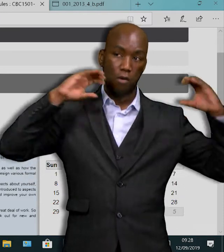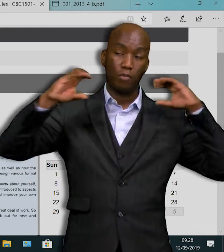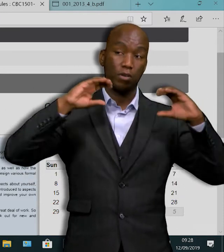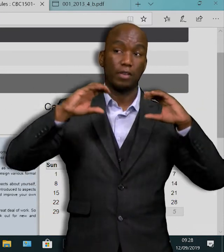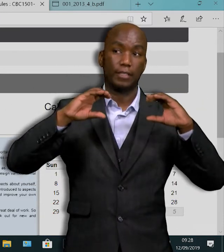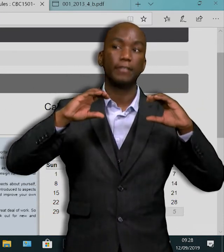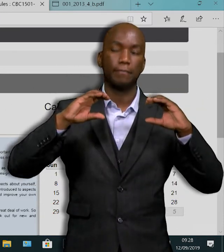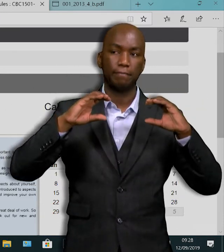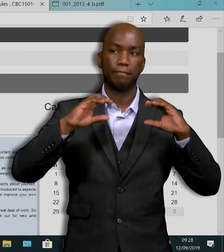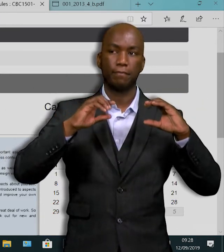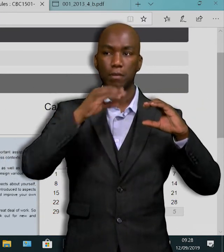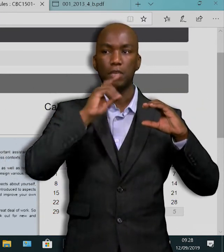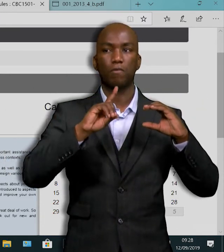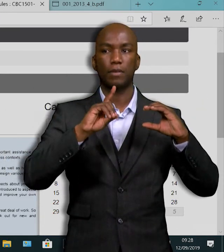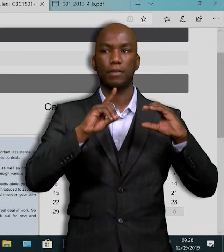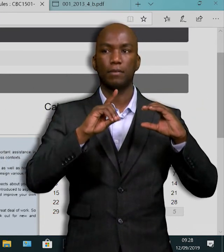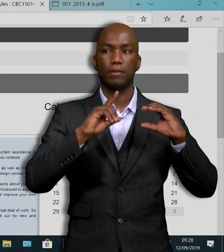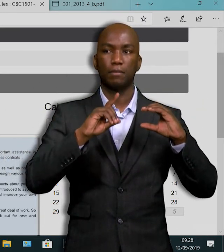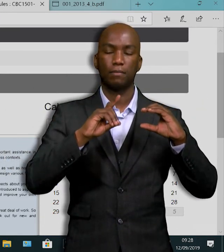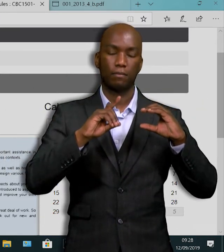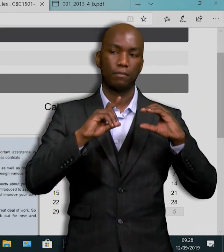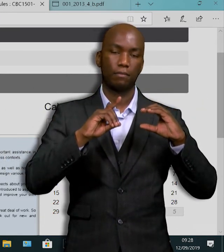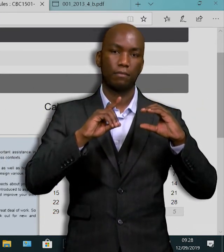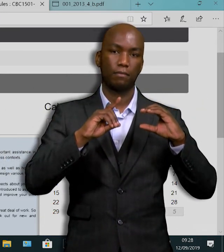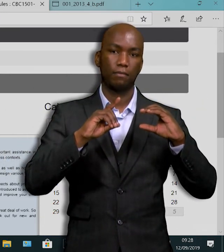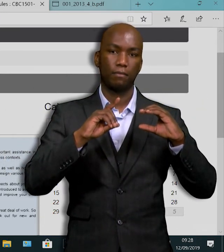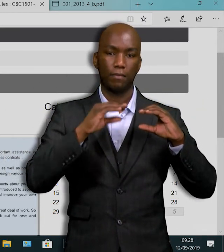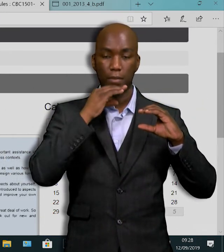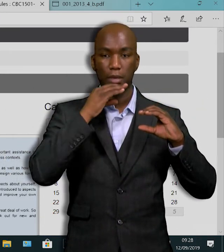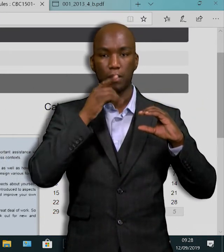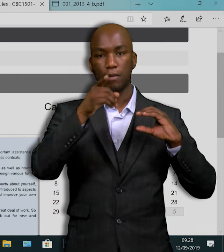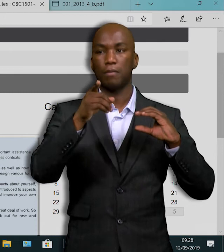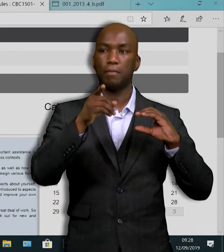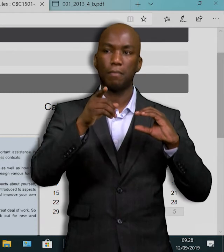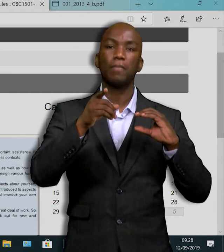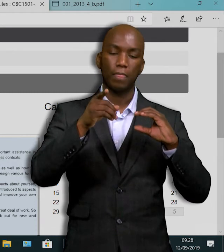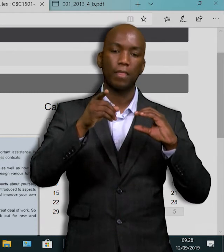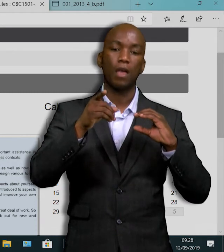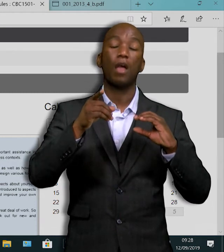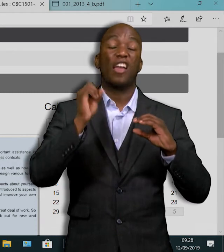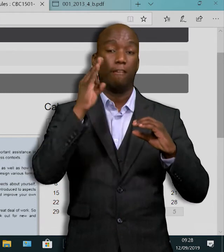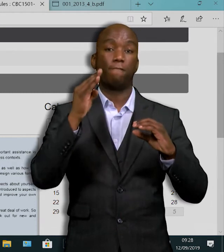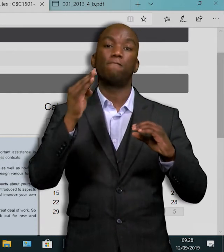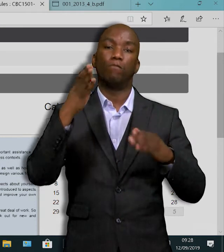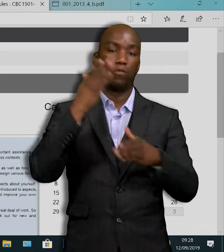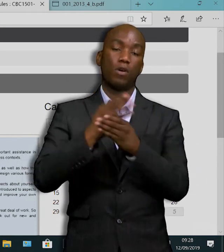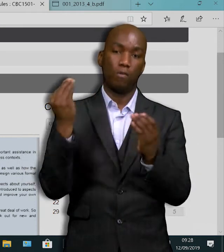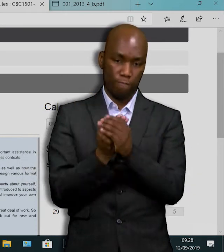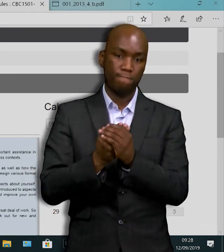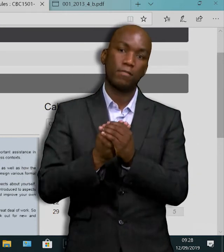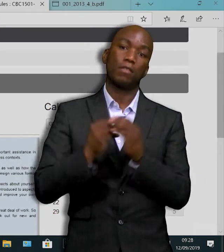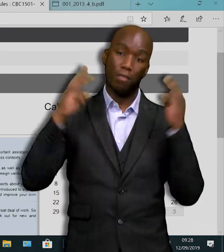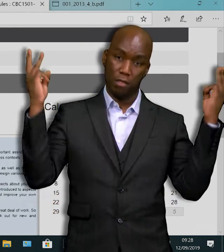Communication theory then refers to the aspects of workplace communication we cover